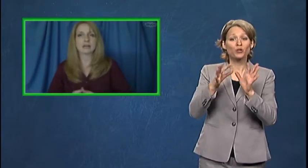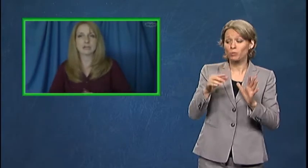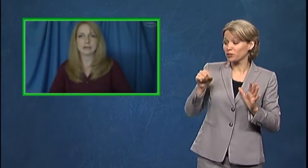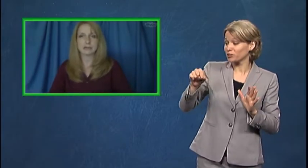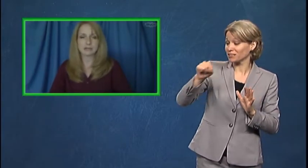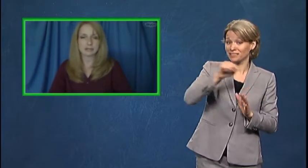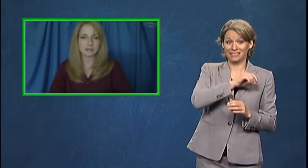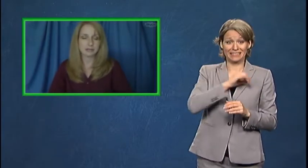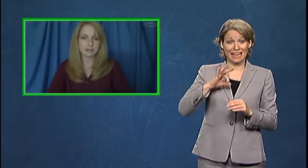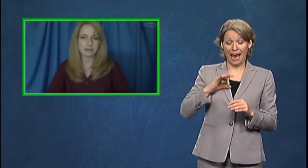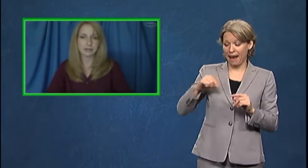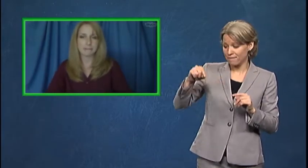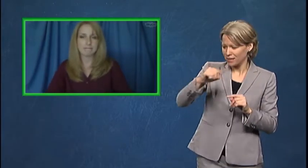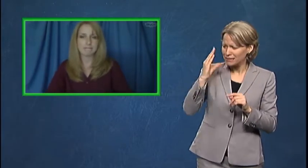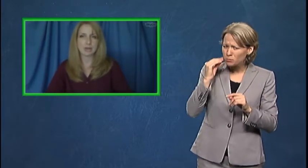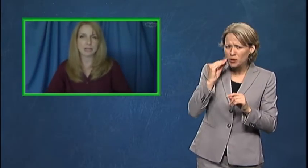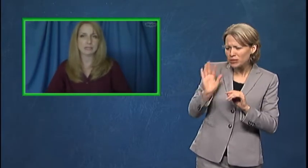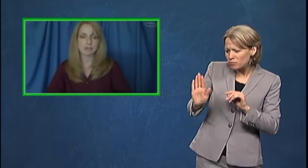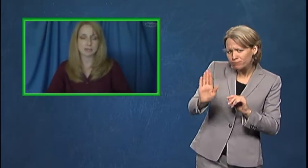reach out to the rest of the